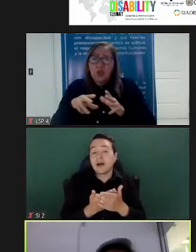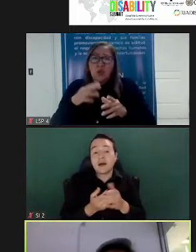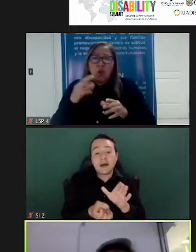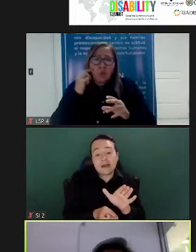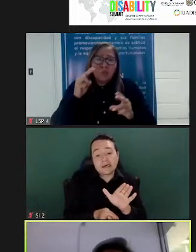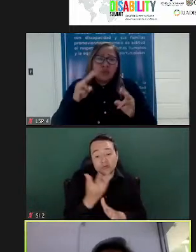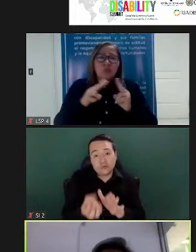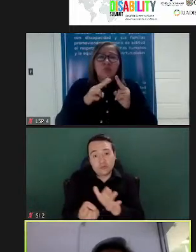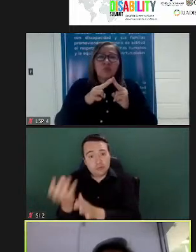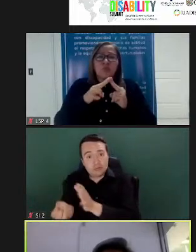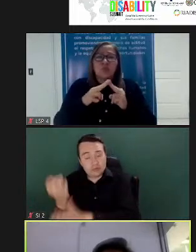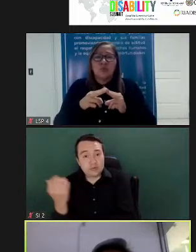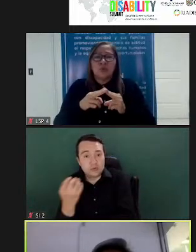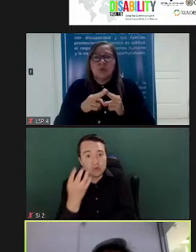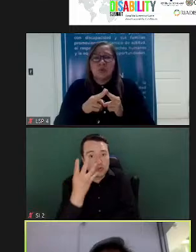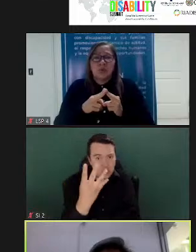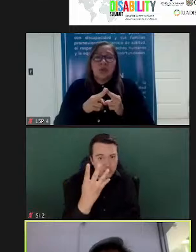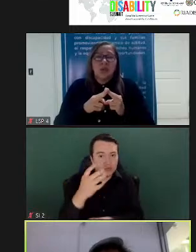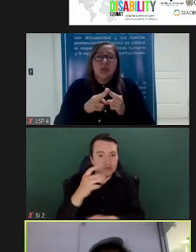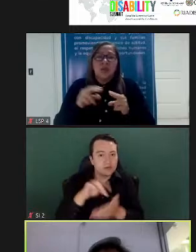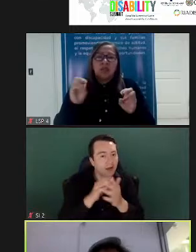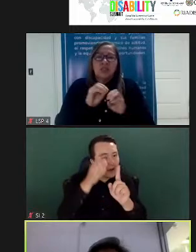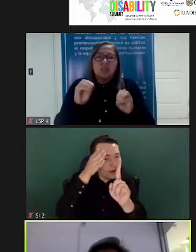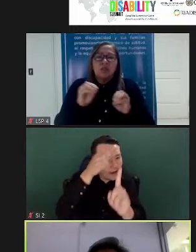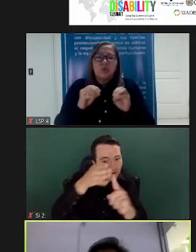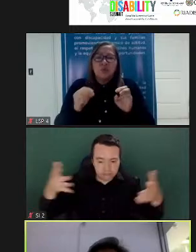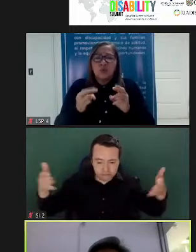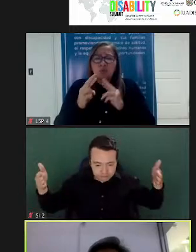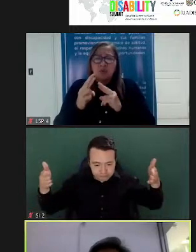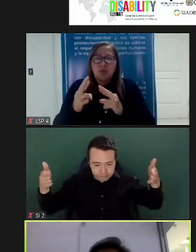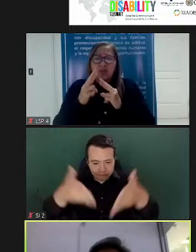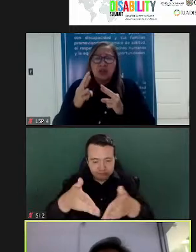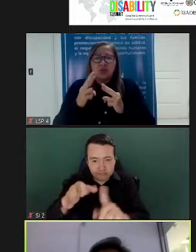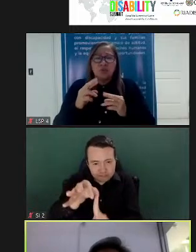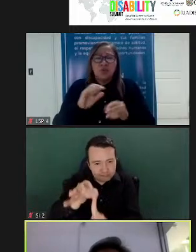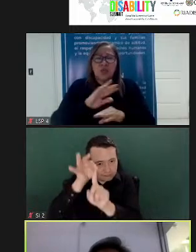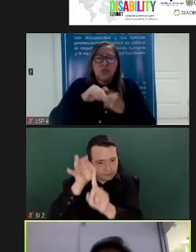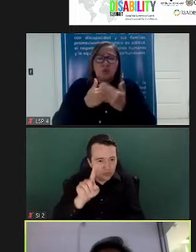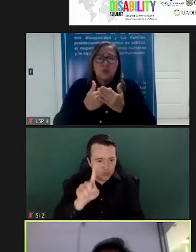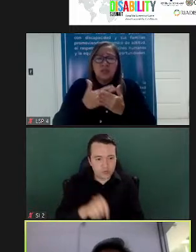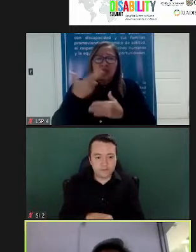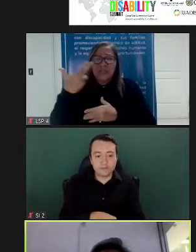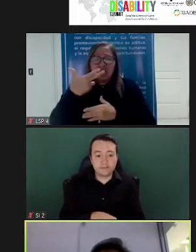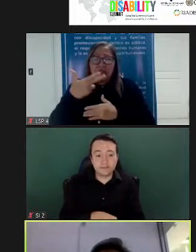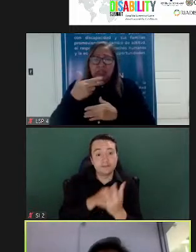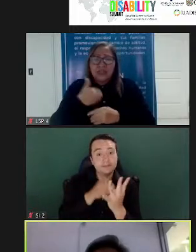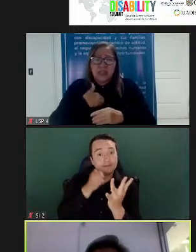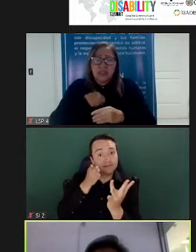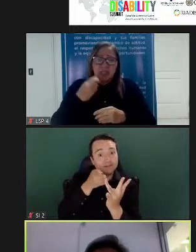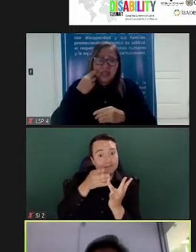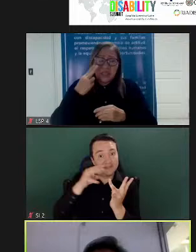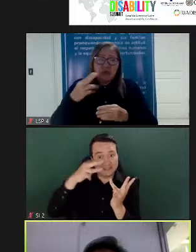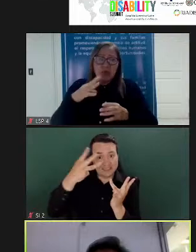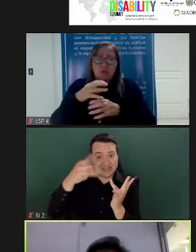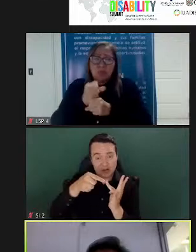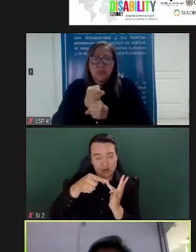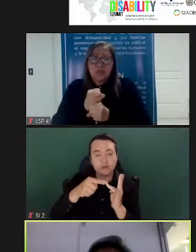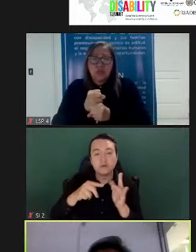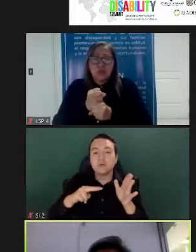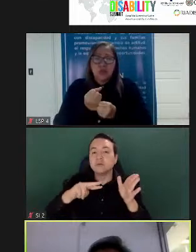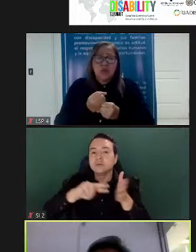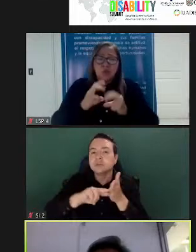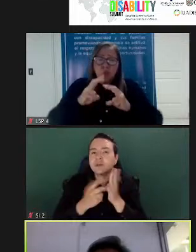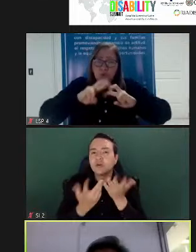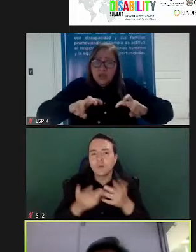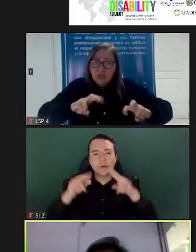are channeled to going to channel the achievement of the specific result and result number three has to do